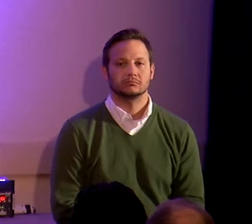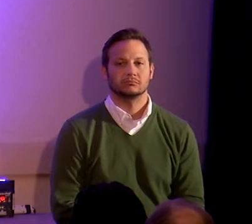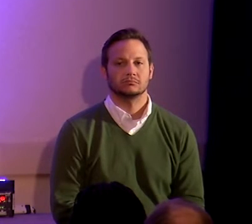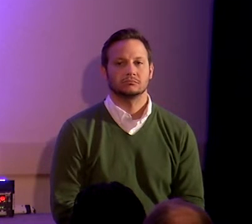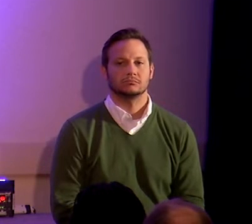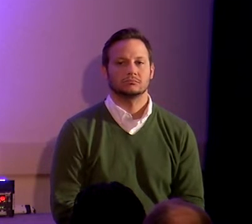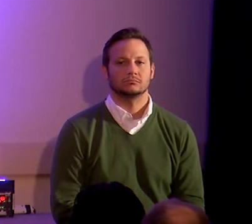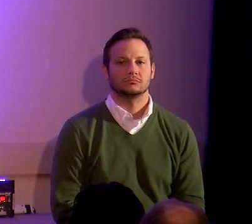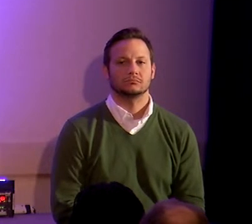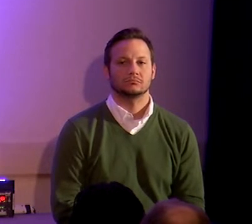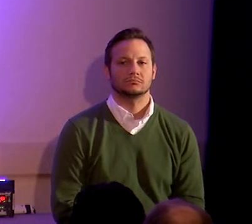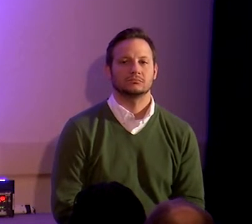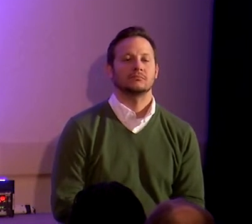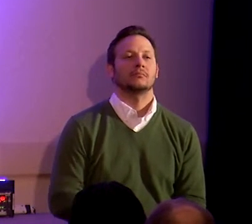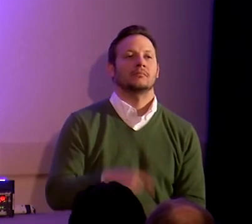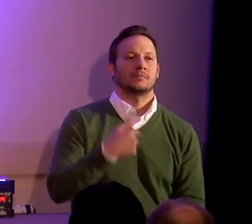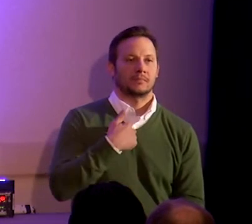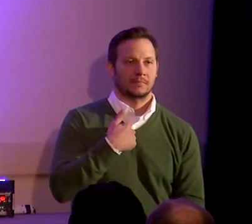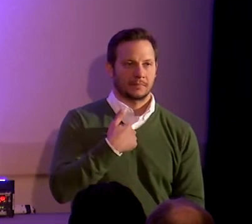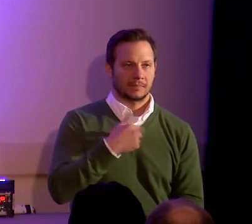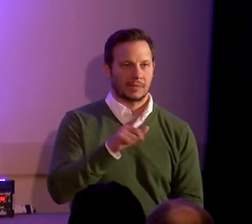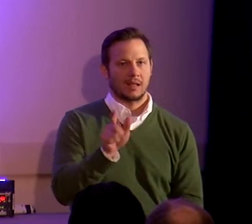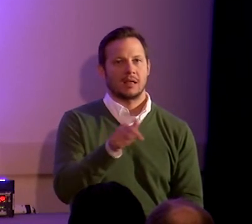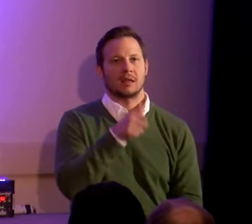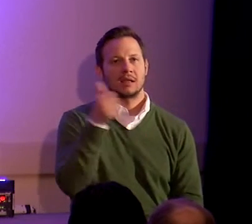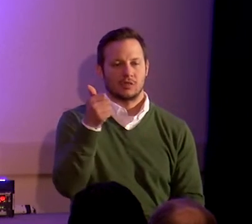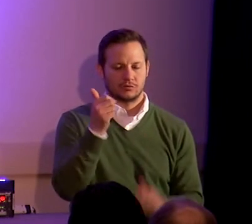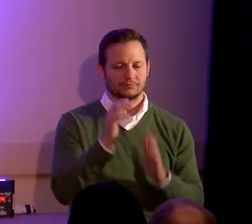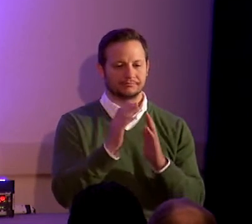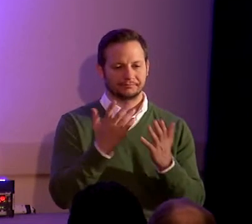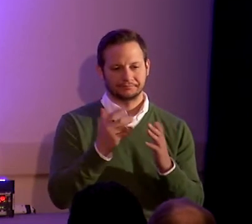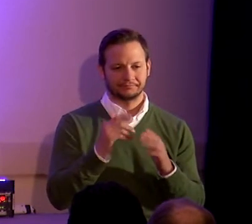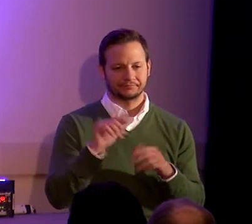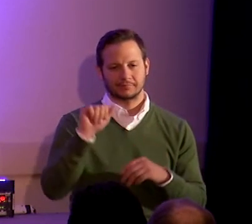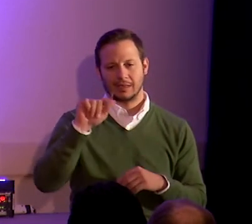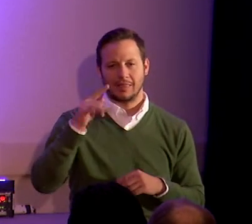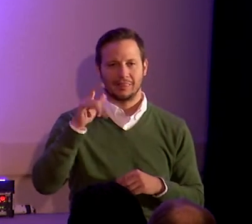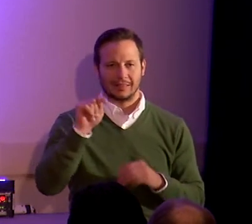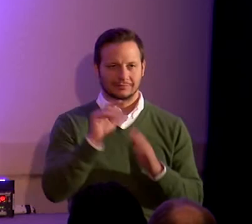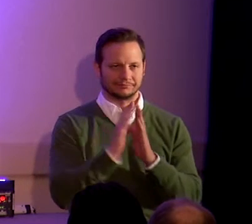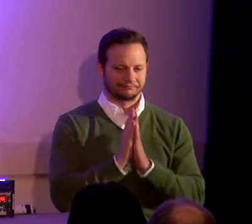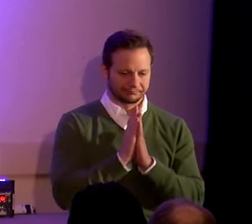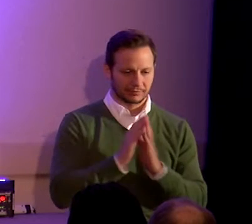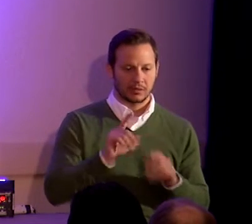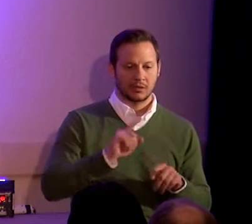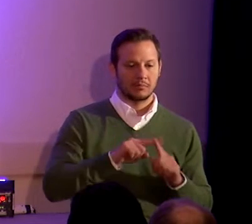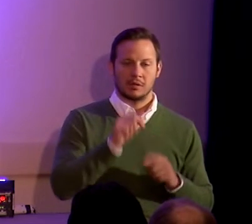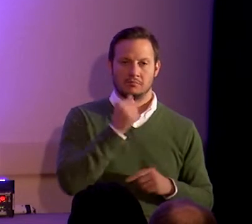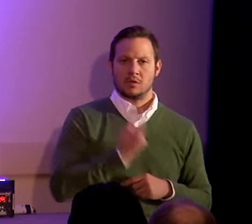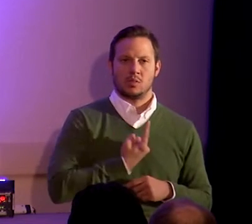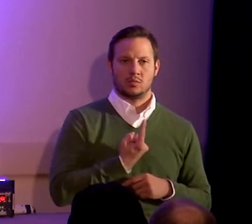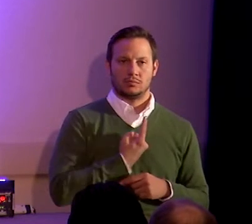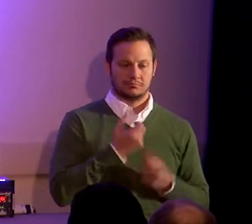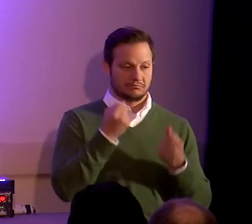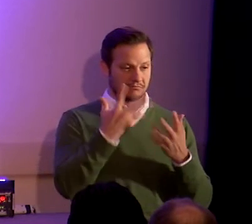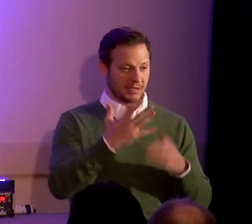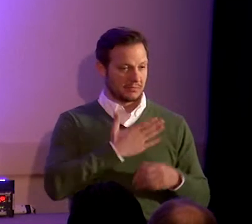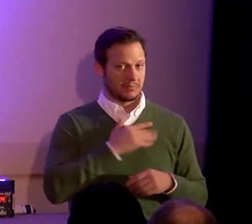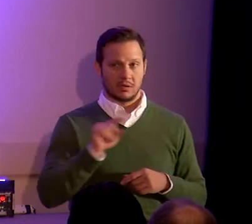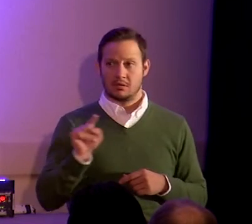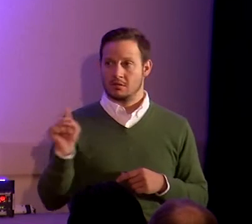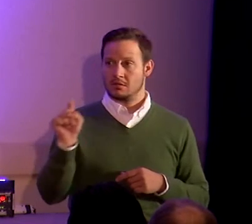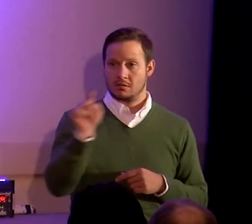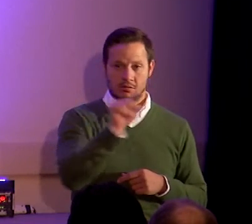I gave another atheist invocation this year when I was scheduled to pray, but I wasn't alone. Many of